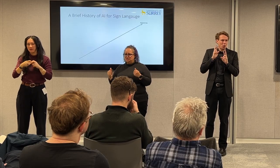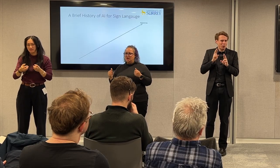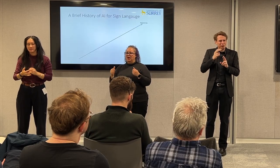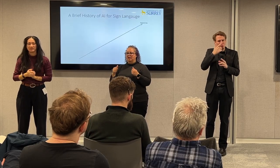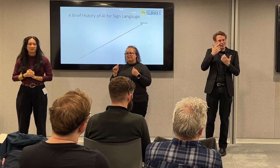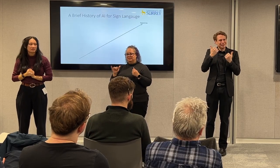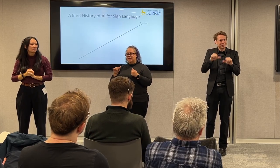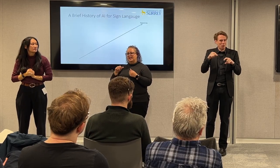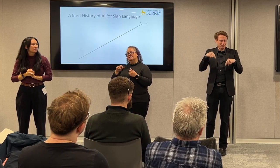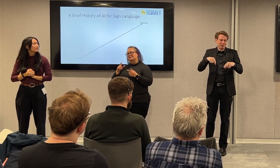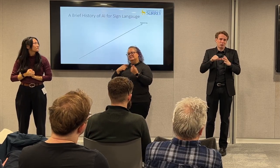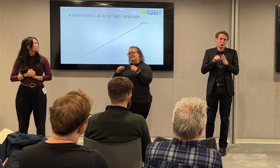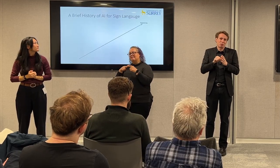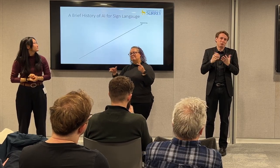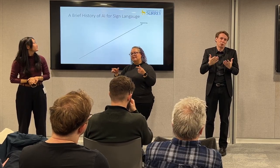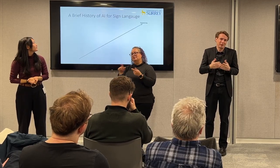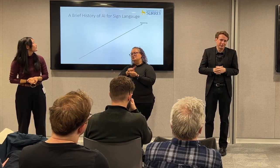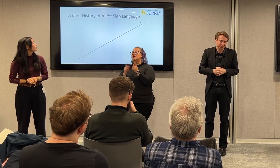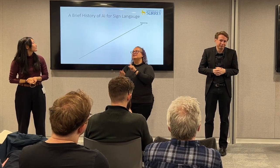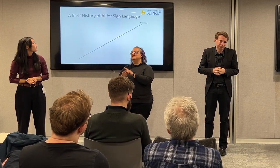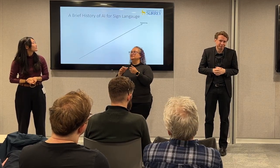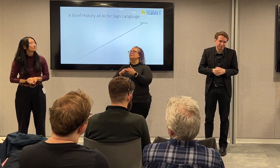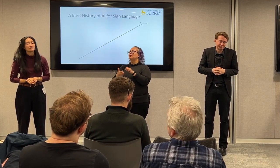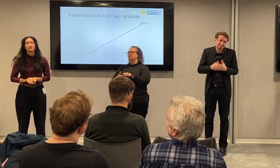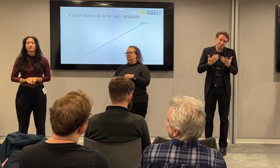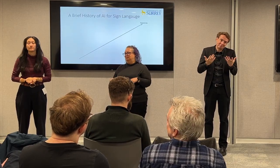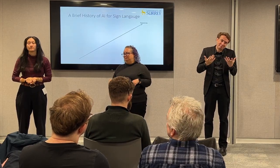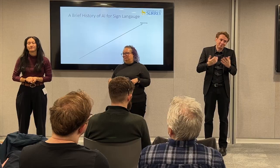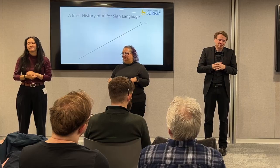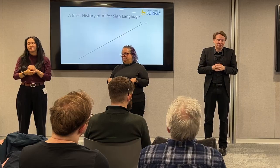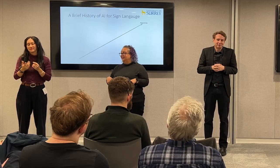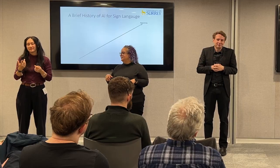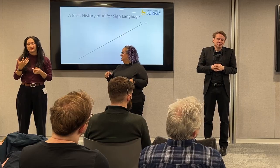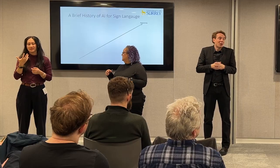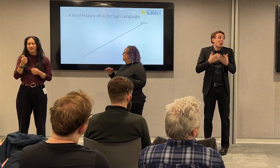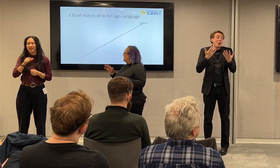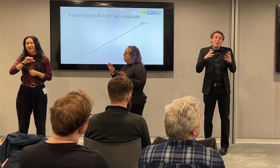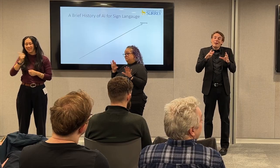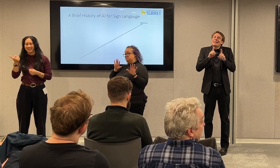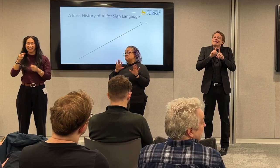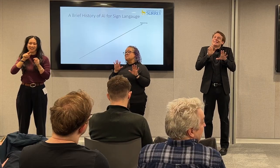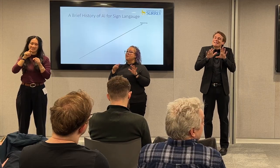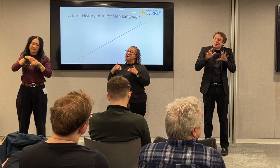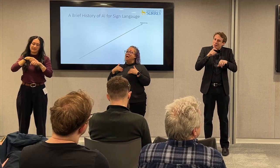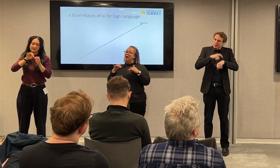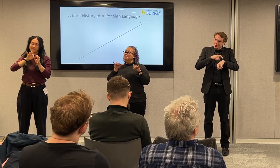2045? Now, I've done a similar timeline.